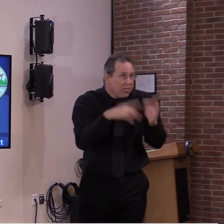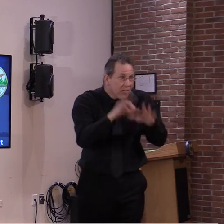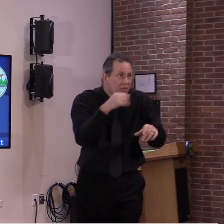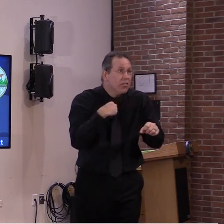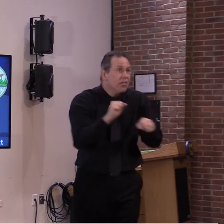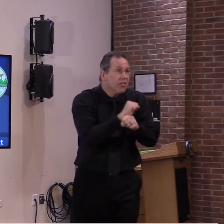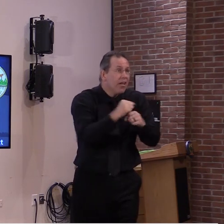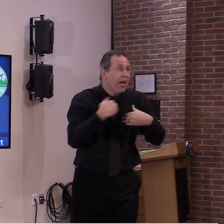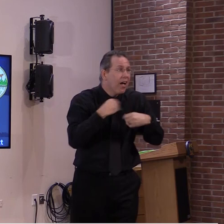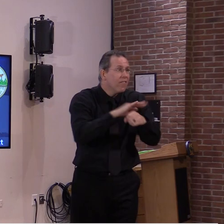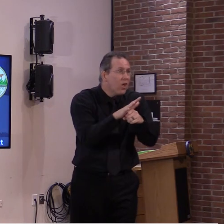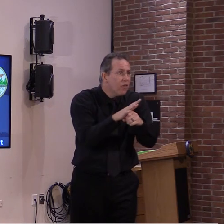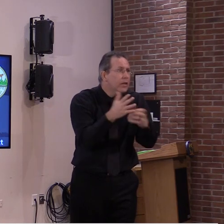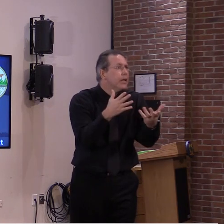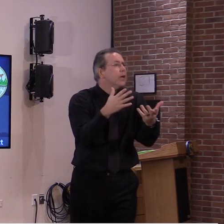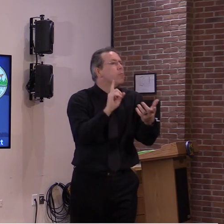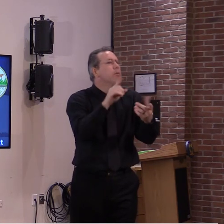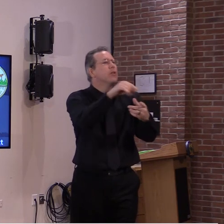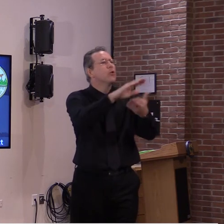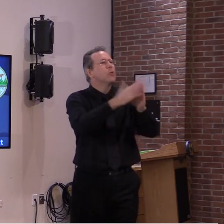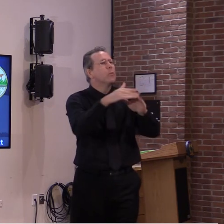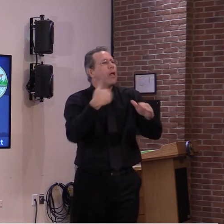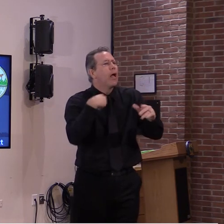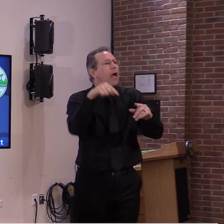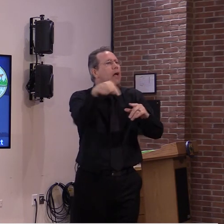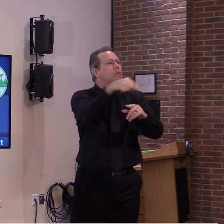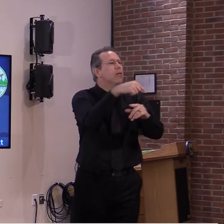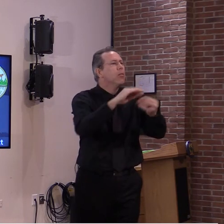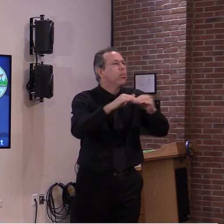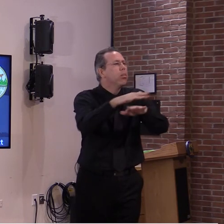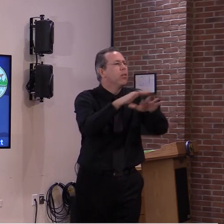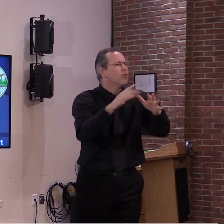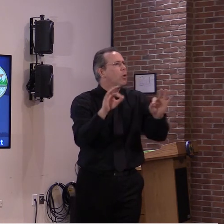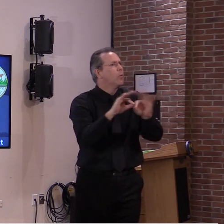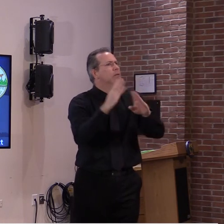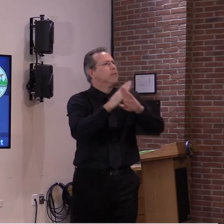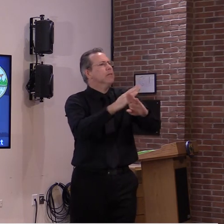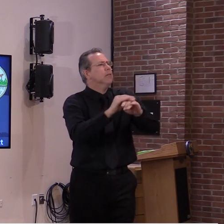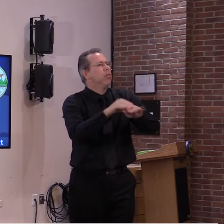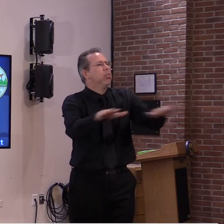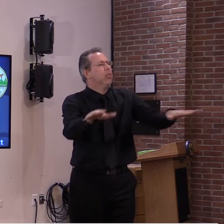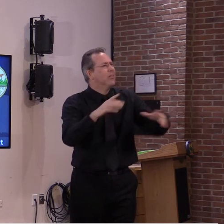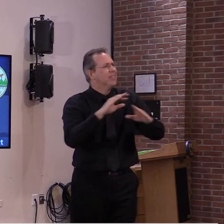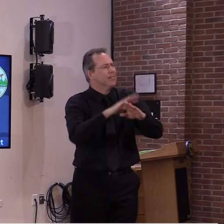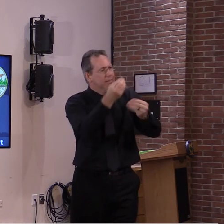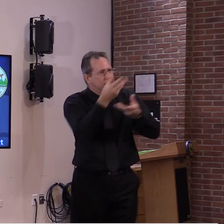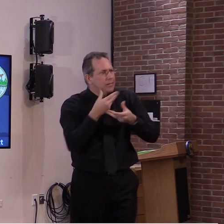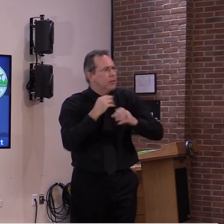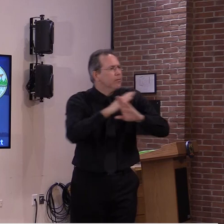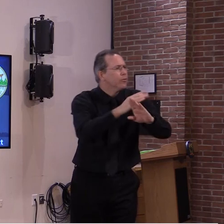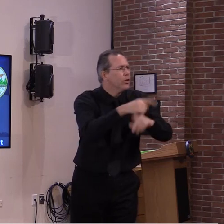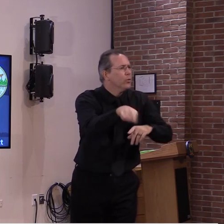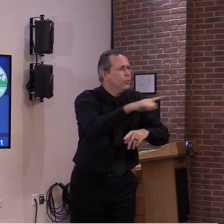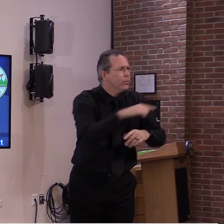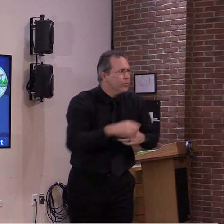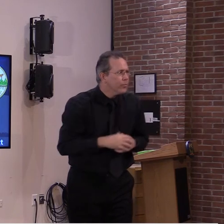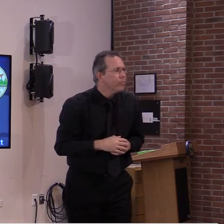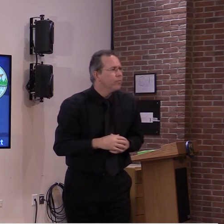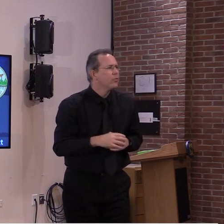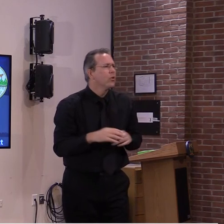that we can stop the spread as fast as possible. That's part of the answer until the vaccine is